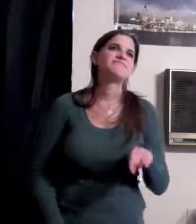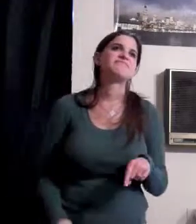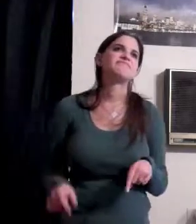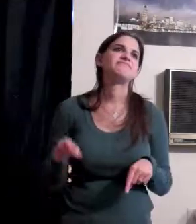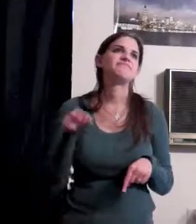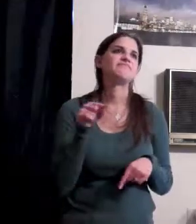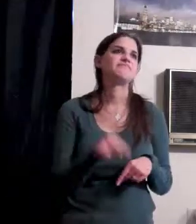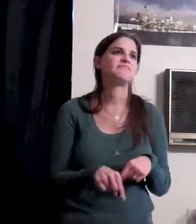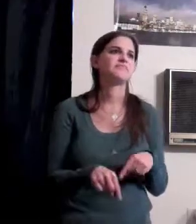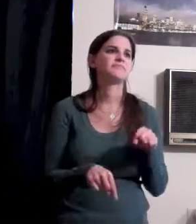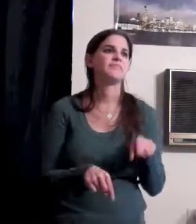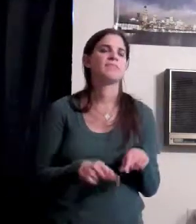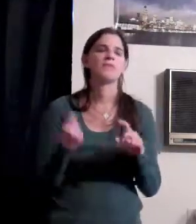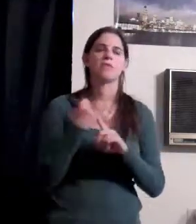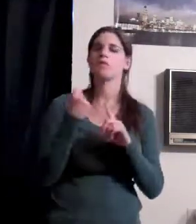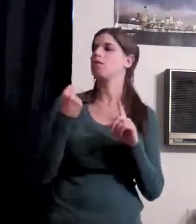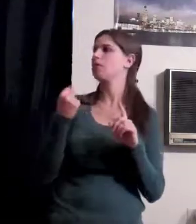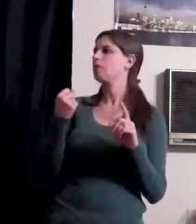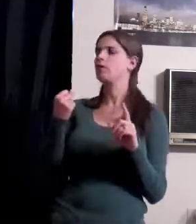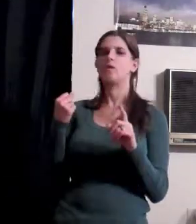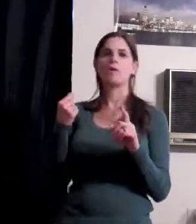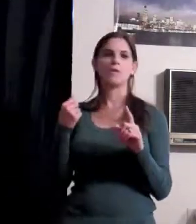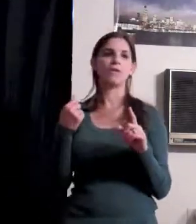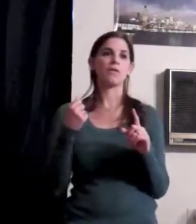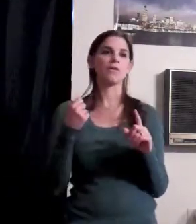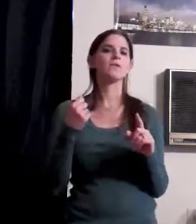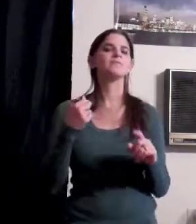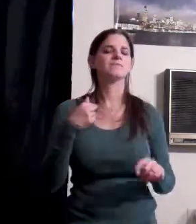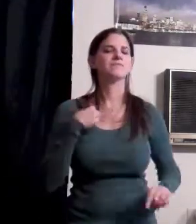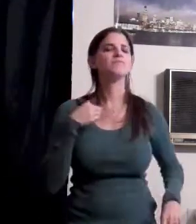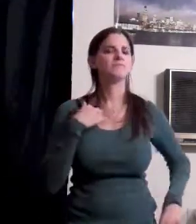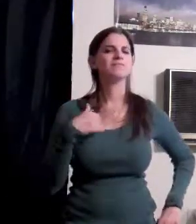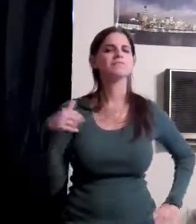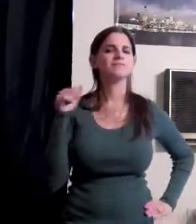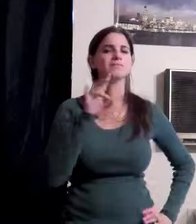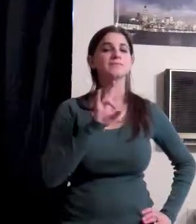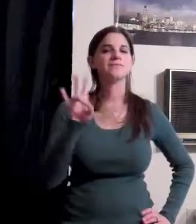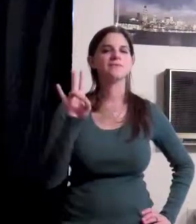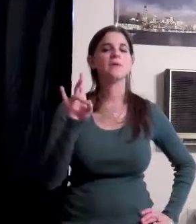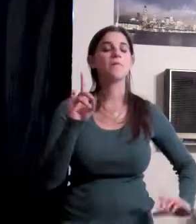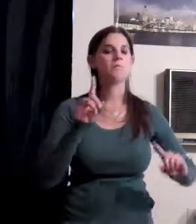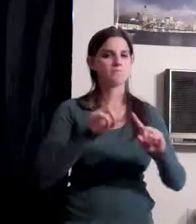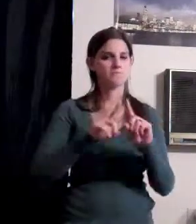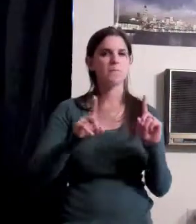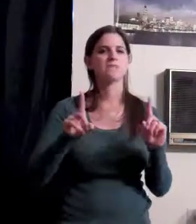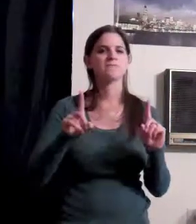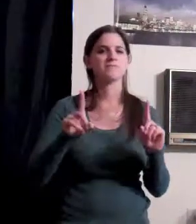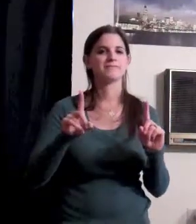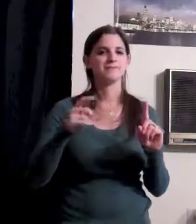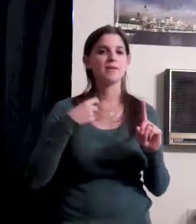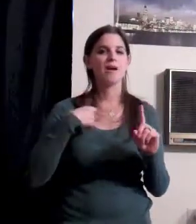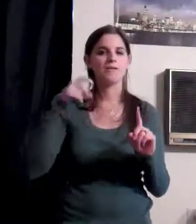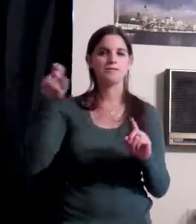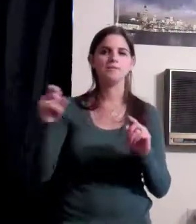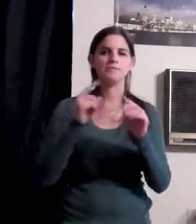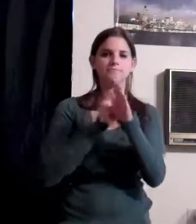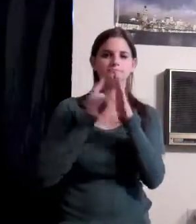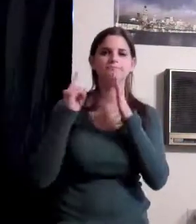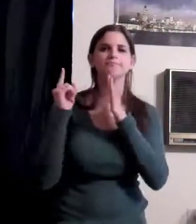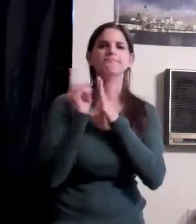when I had my epiphany. This youngest of 7 had to get herself to the front of the line. Oh yeah.